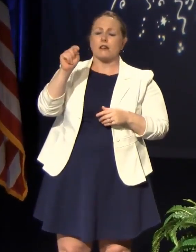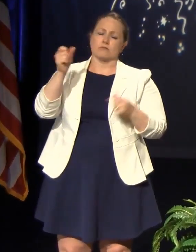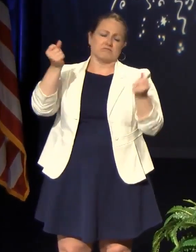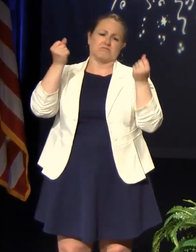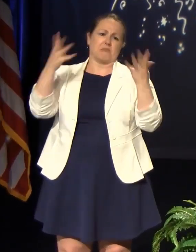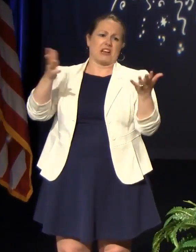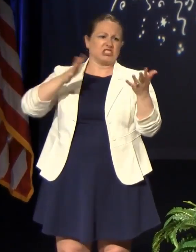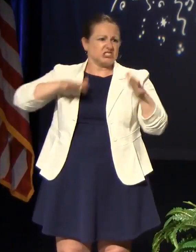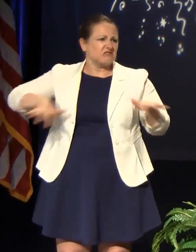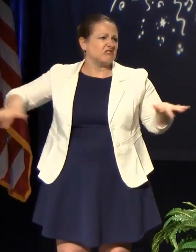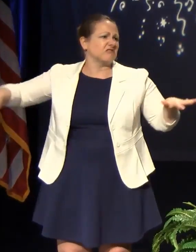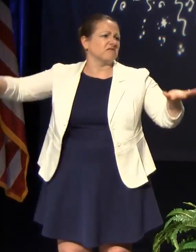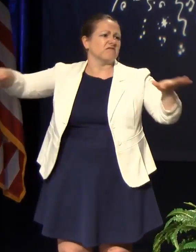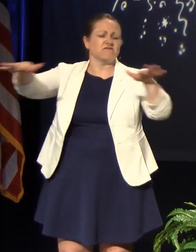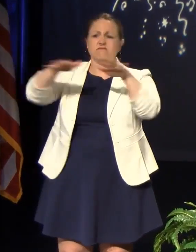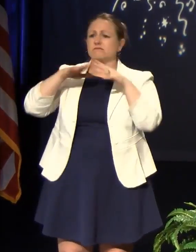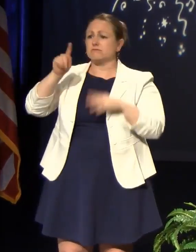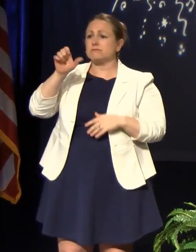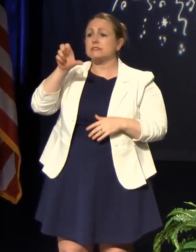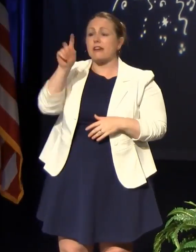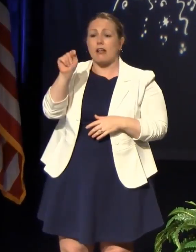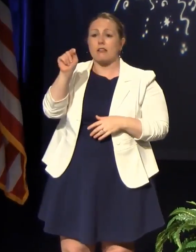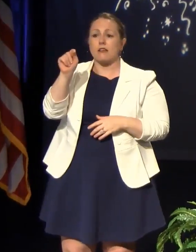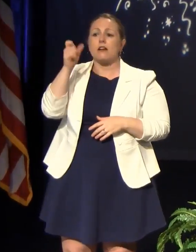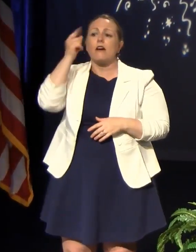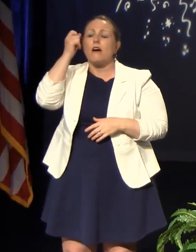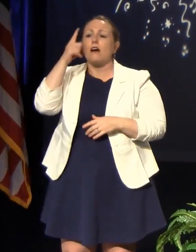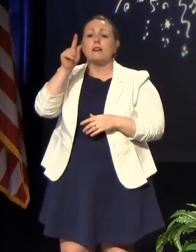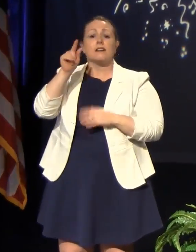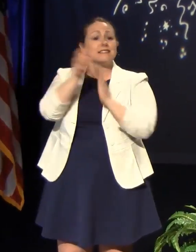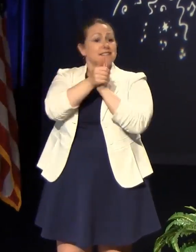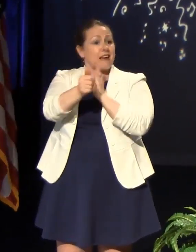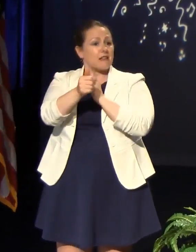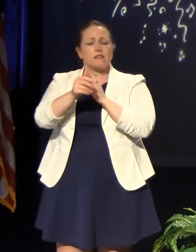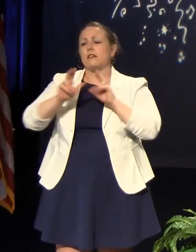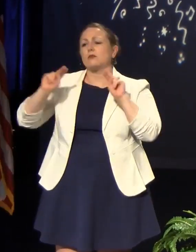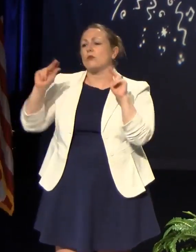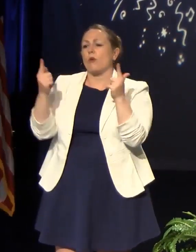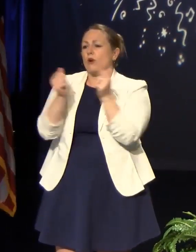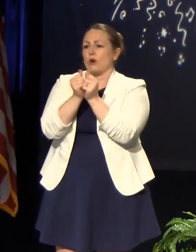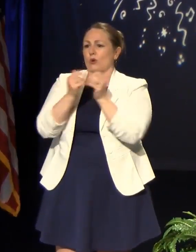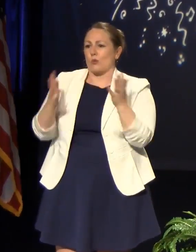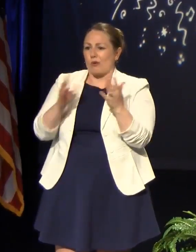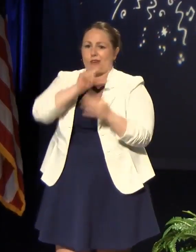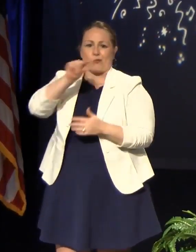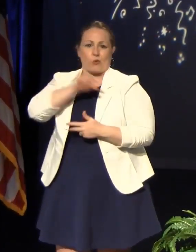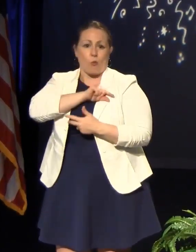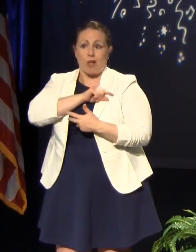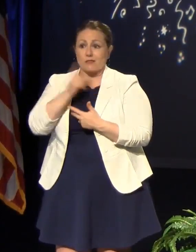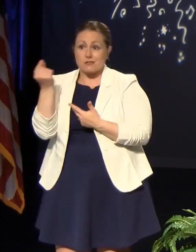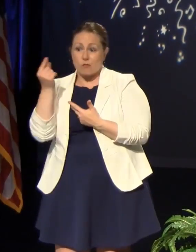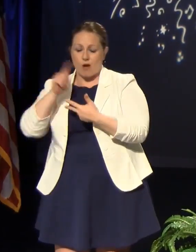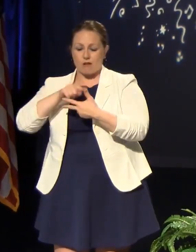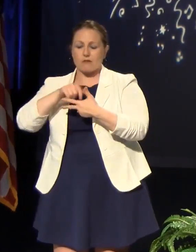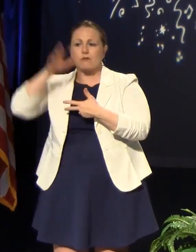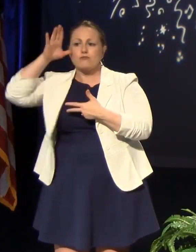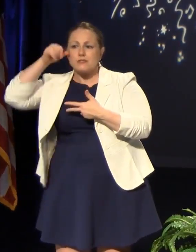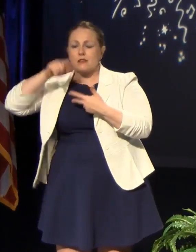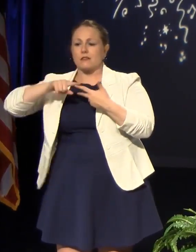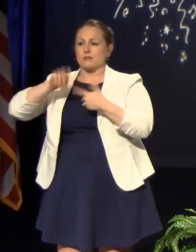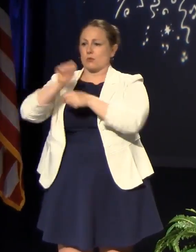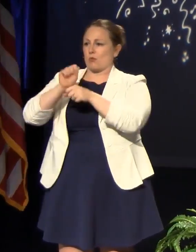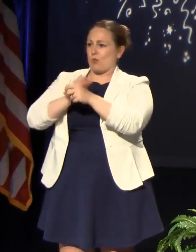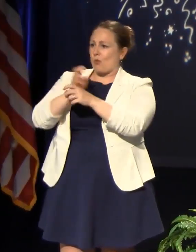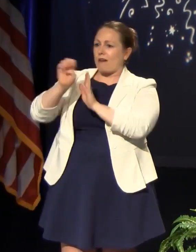However, what good is talent without the qualities of the class of 2020? Resilience, work ethic,